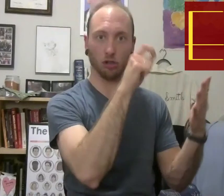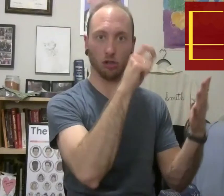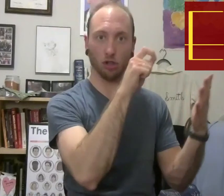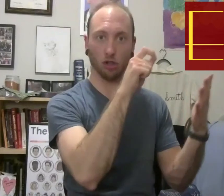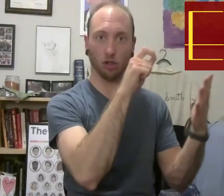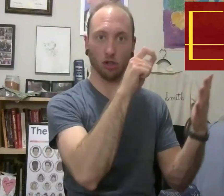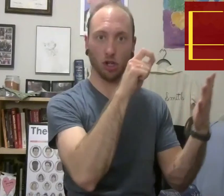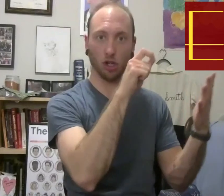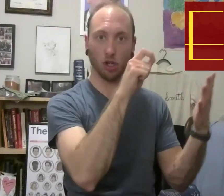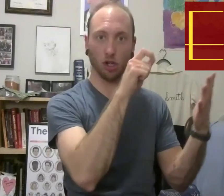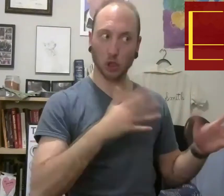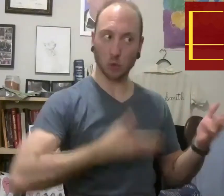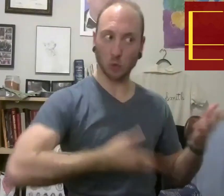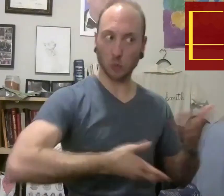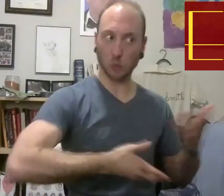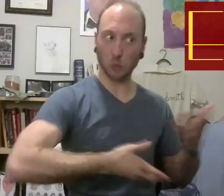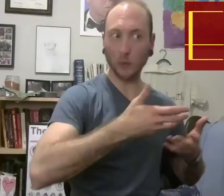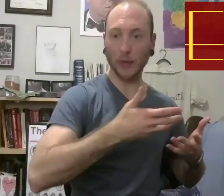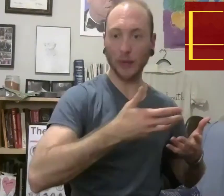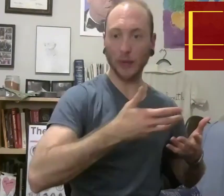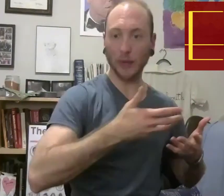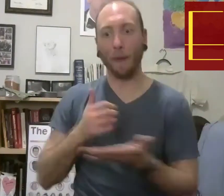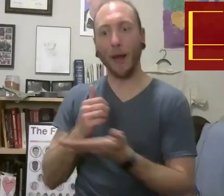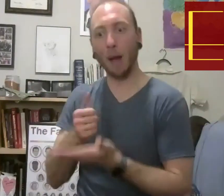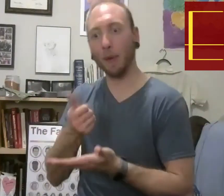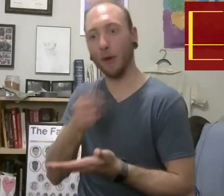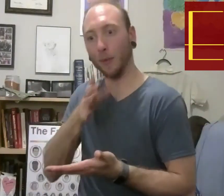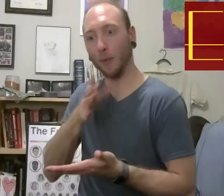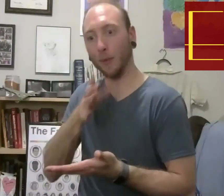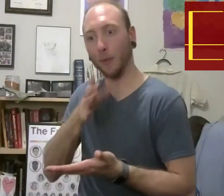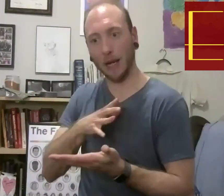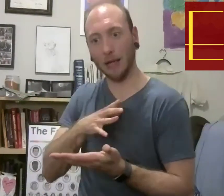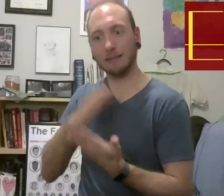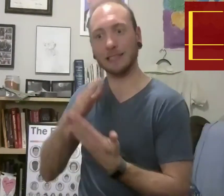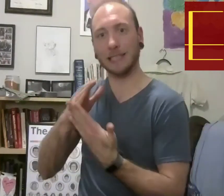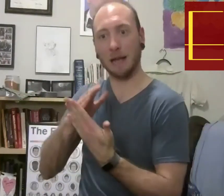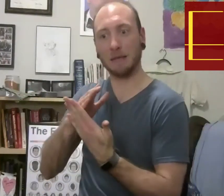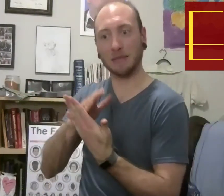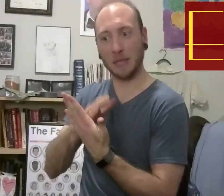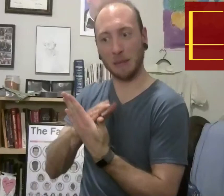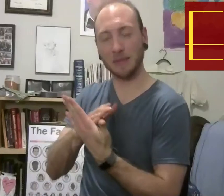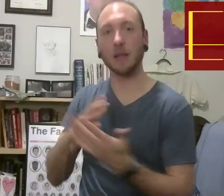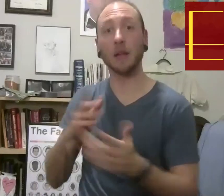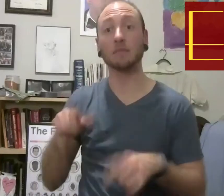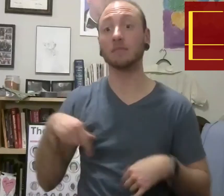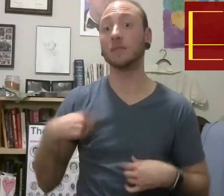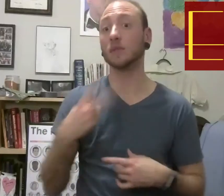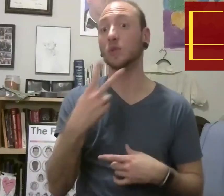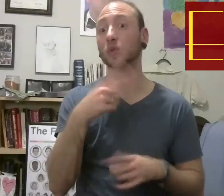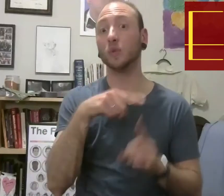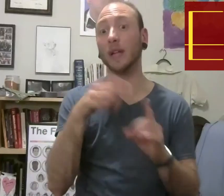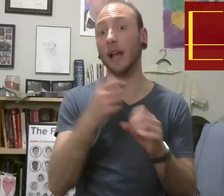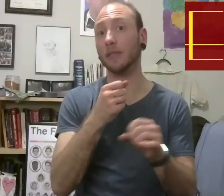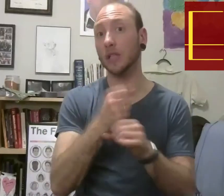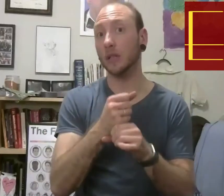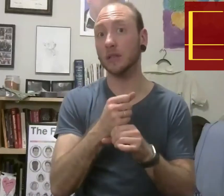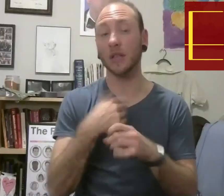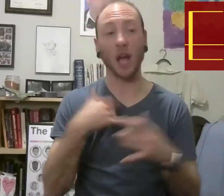it's been a little over 2.5 years. I still do the same things. I go to meetings and I do service,